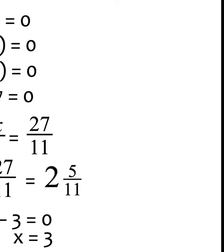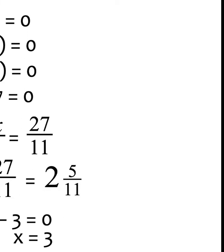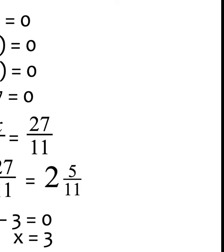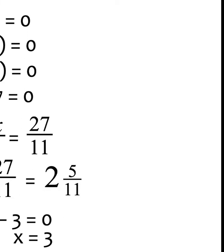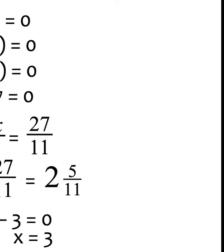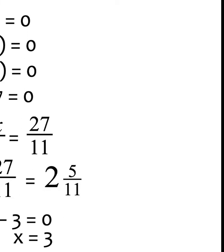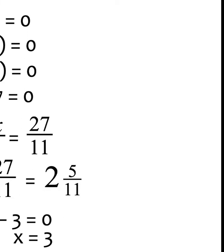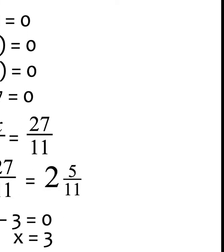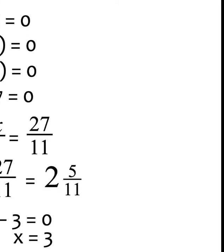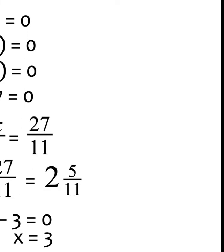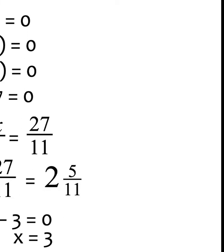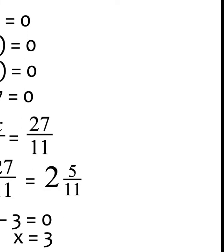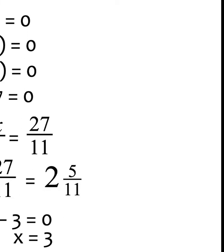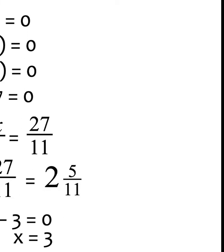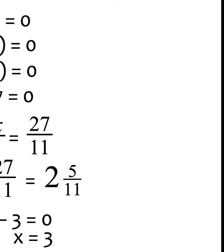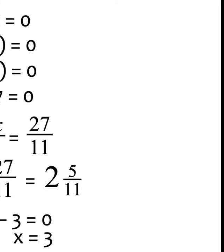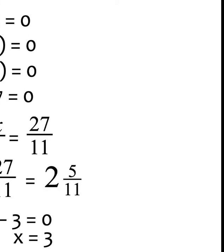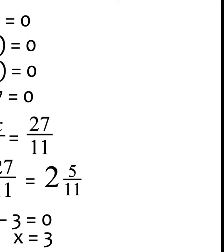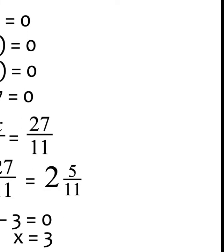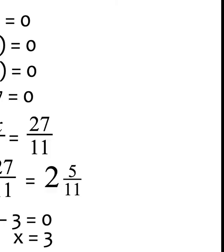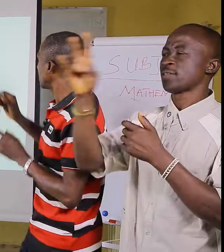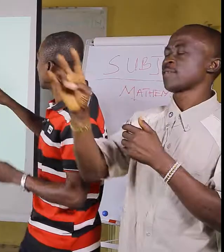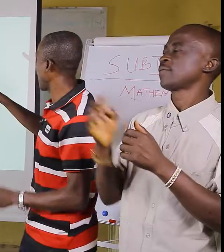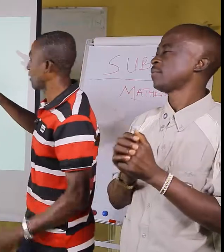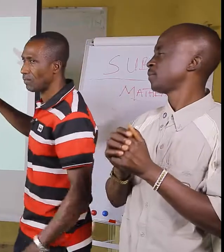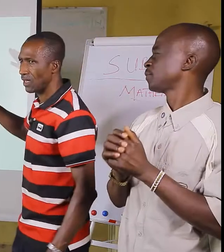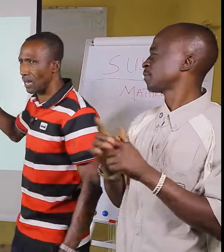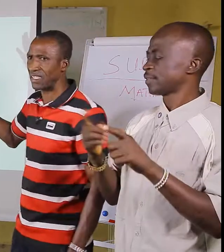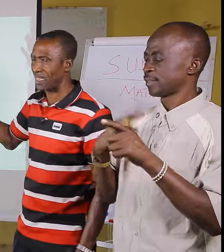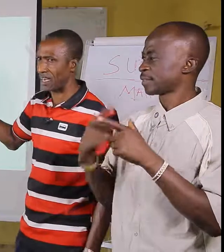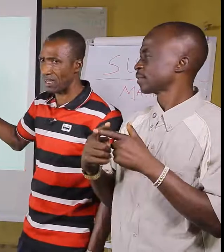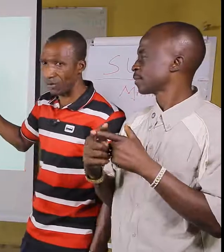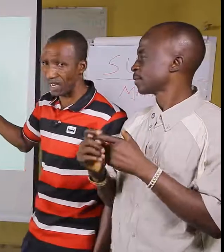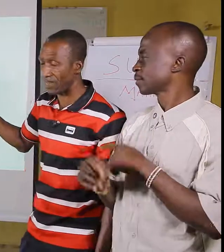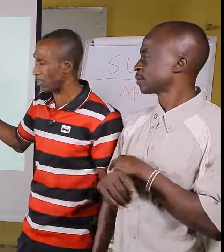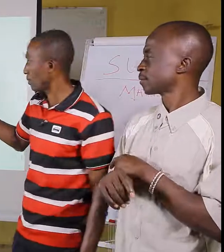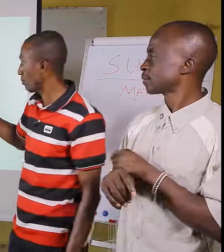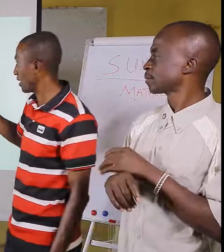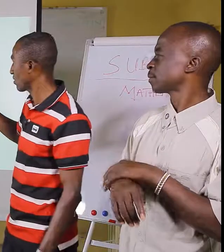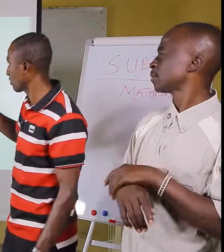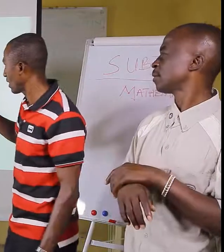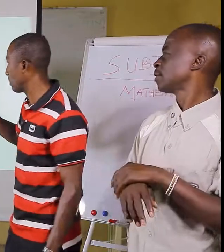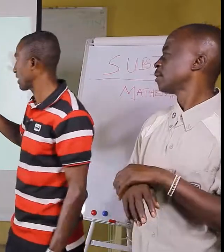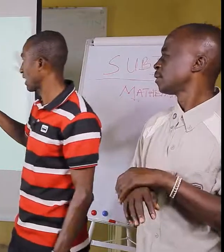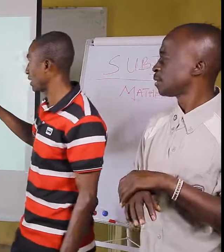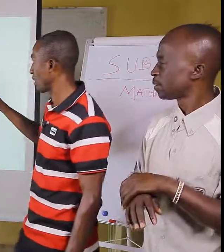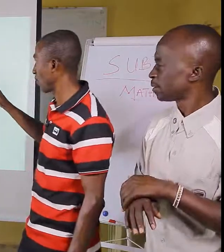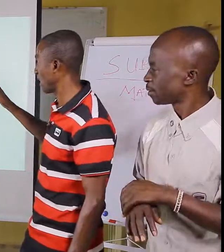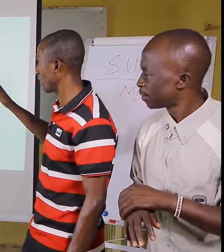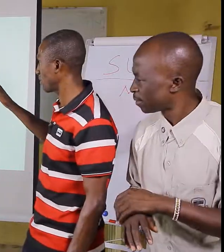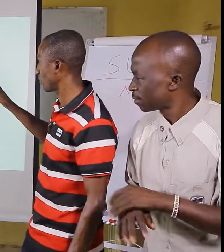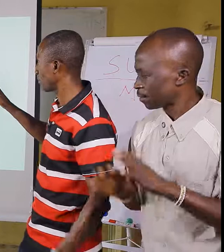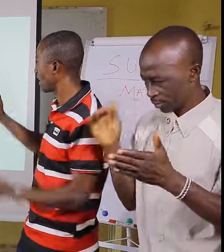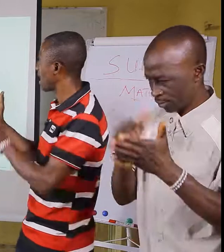You will be left with 11x minus 27 there. Then, let me take that again for clarity, please. Let me take that again